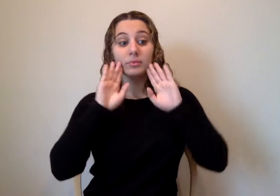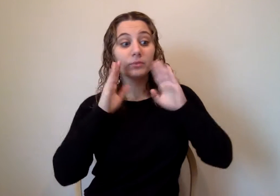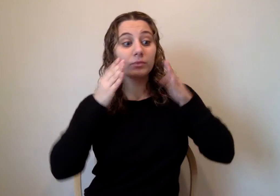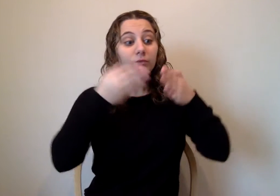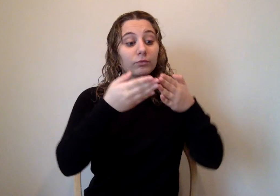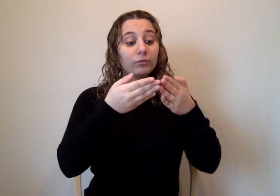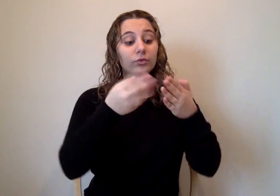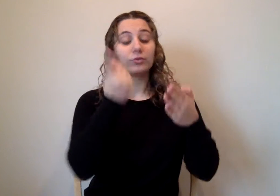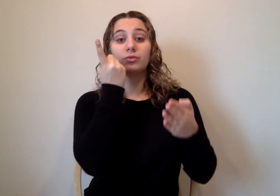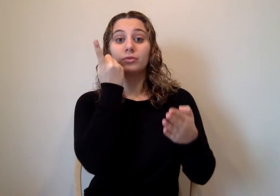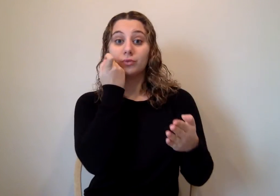in the Union Tribune this weekend,